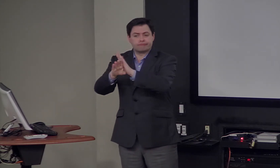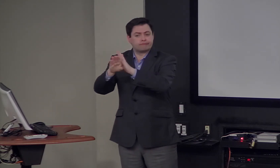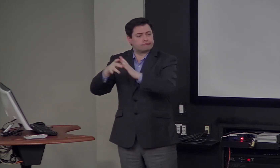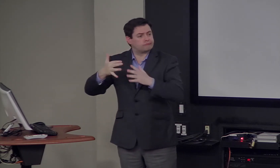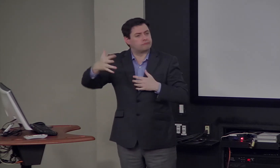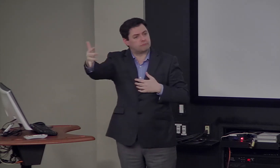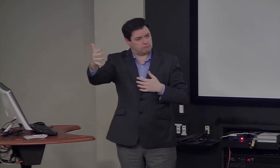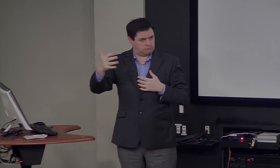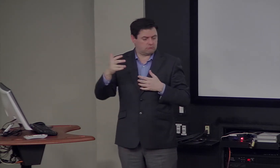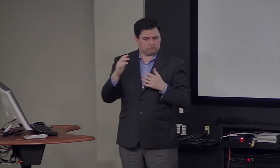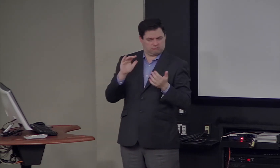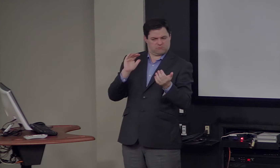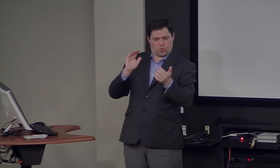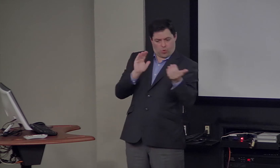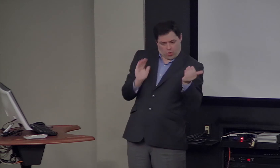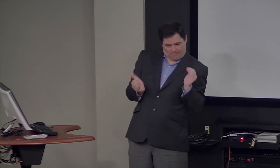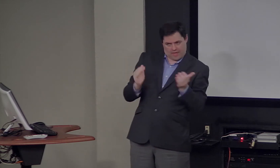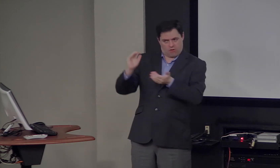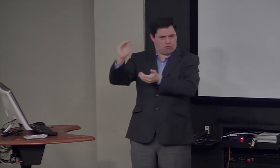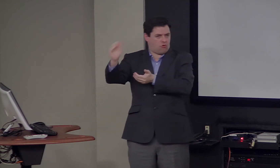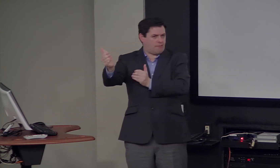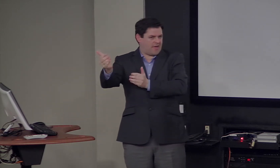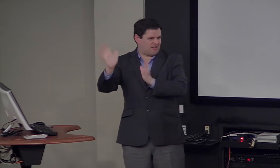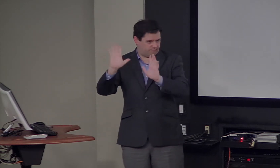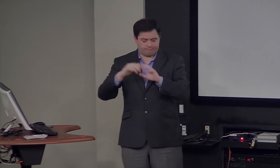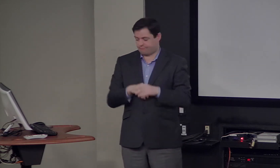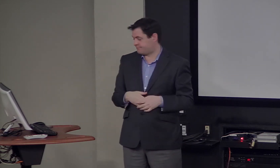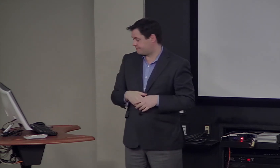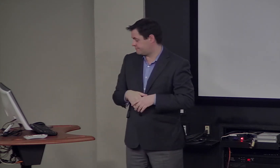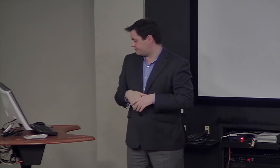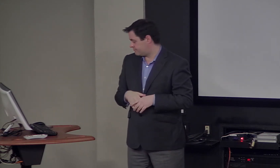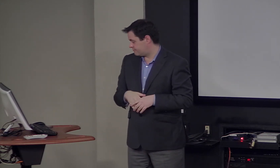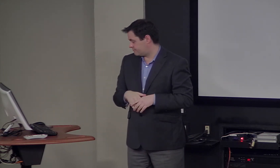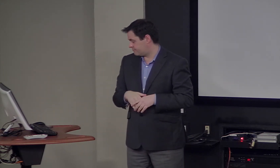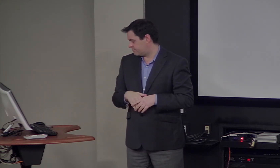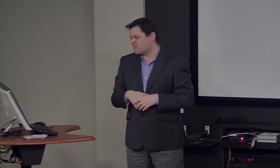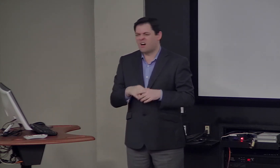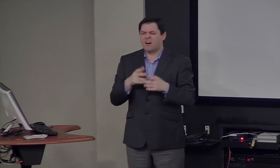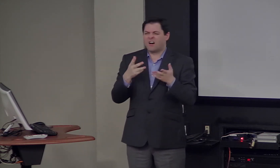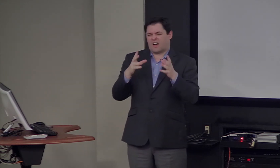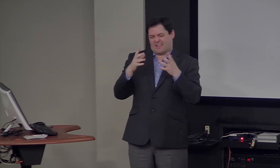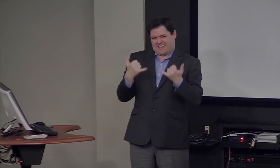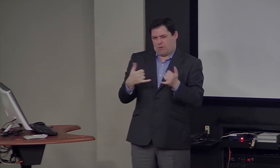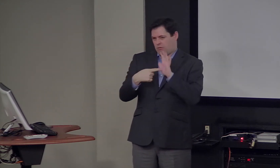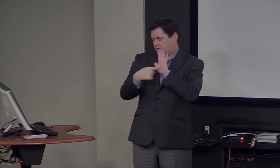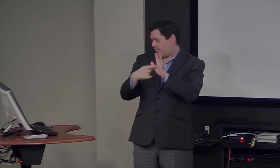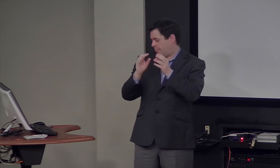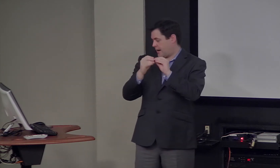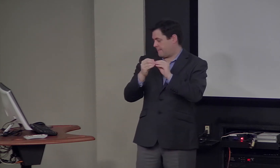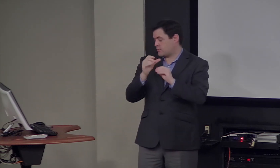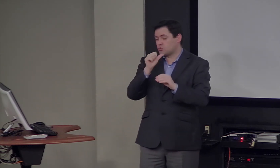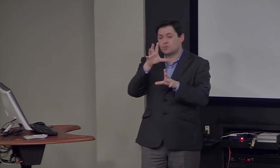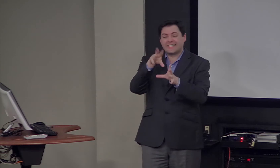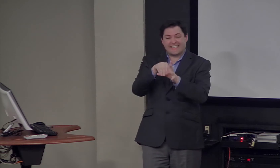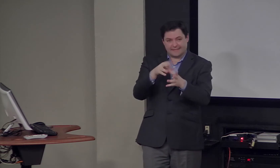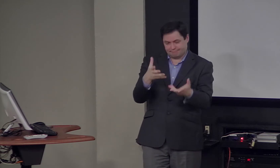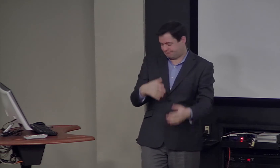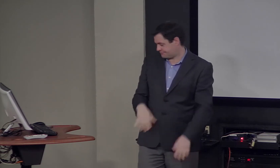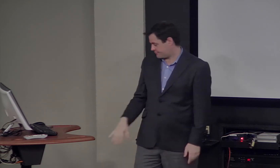Were they able to continue to develop and grow through the years? And so we wanted to make the comparisons both of similar students, those in deaf studies interpreting